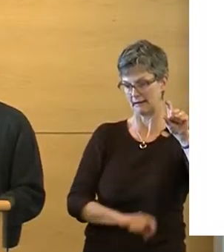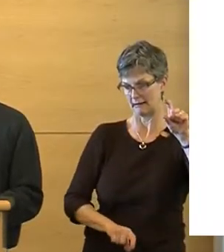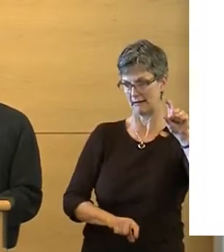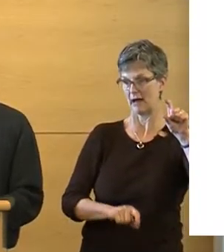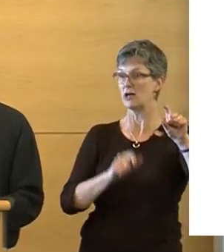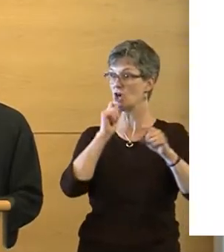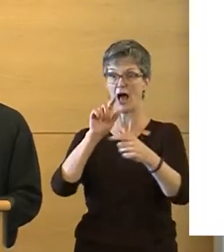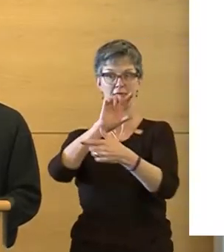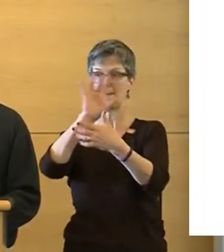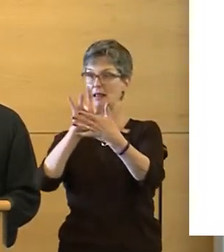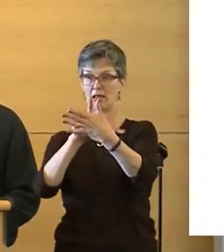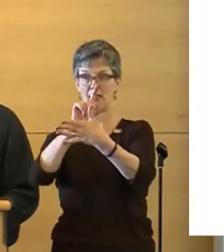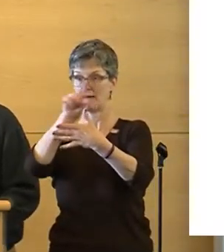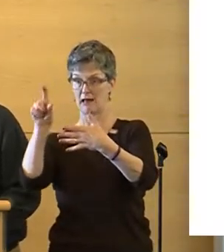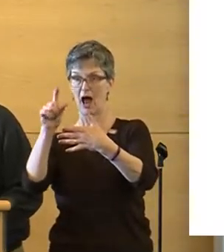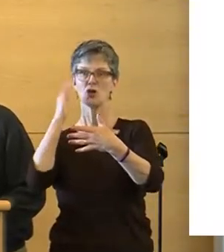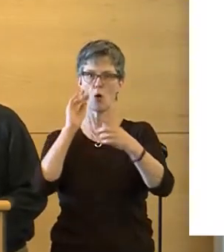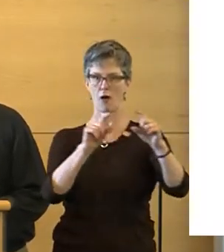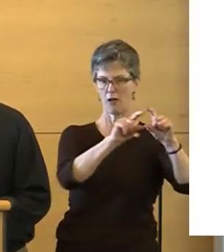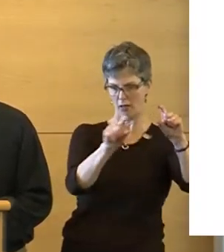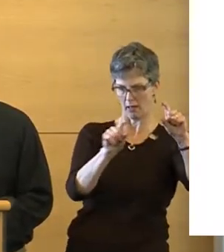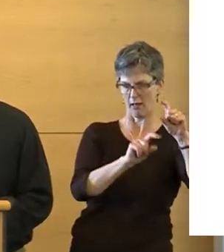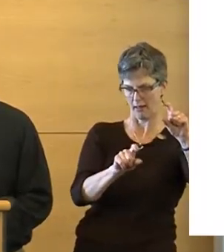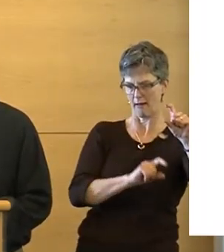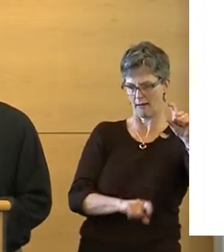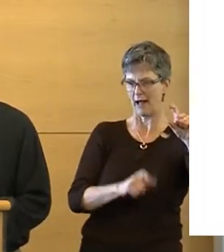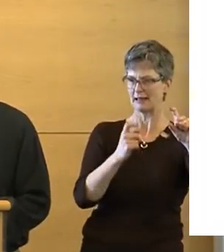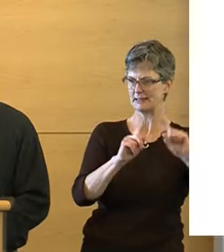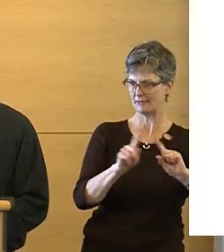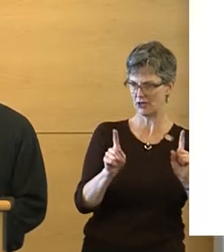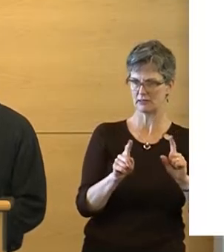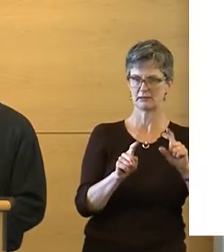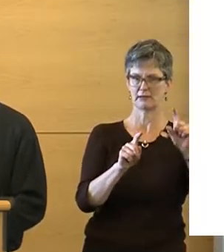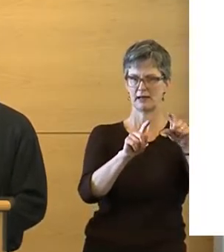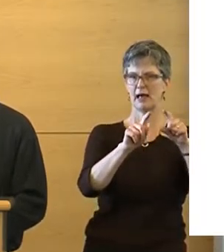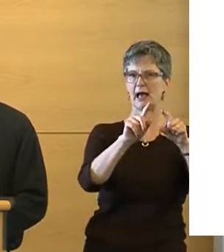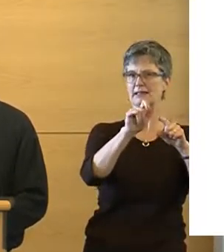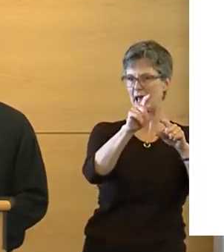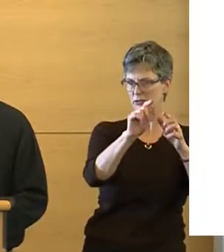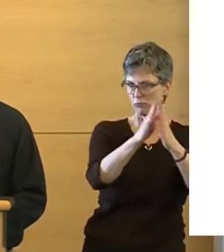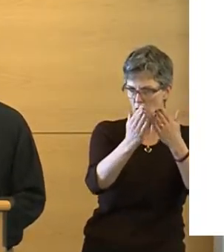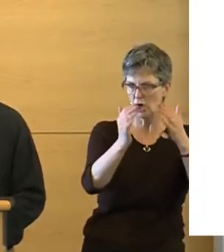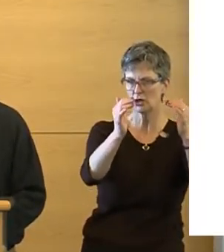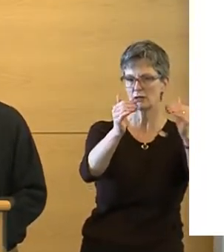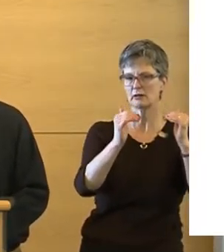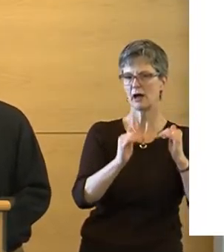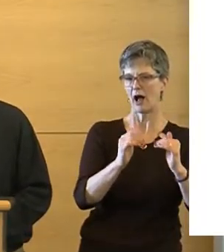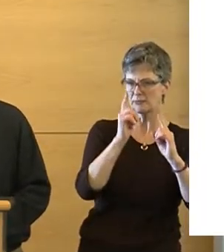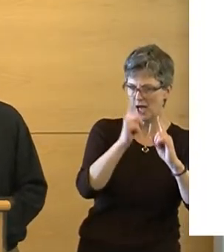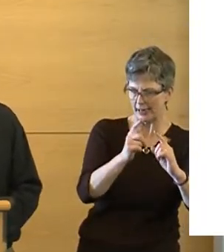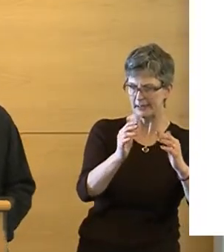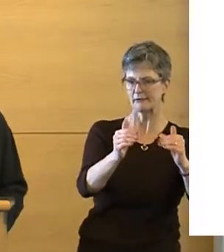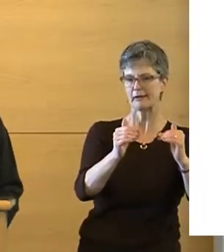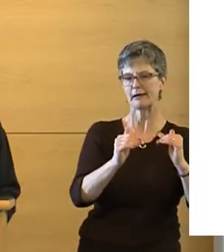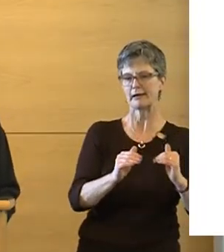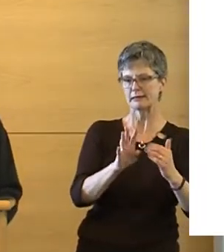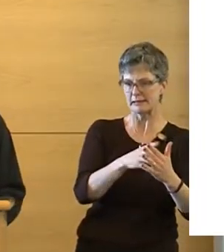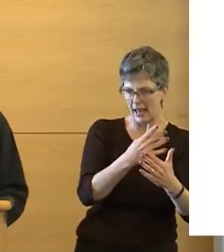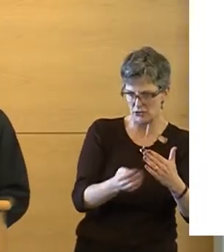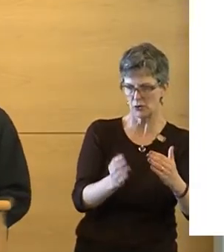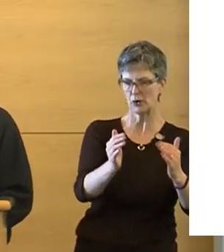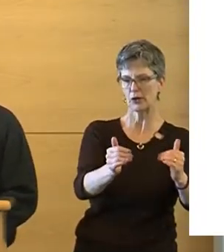says Introduction to Physics Course Syllabus. There are four subheadings that are also big and bold, but they're